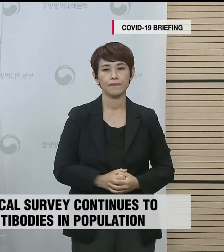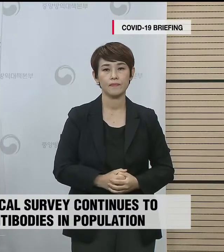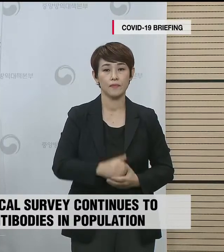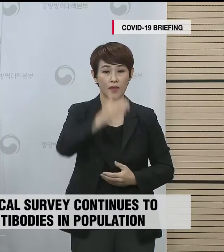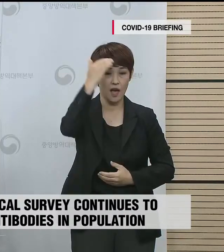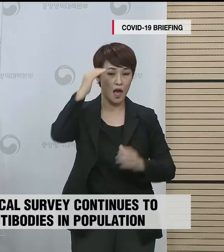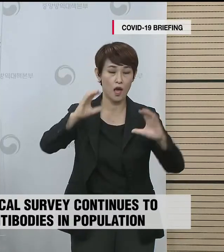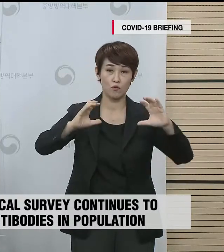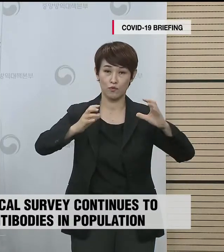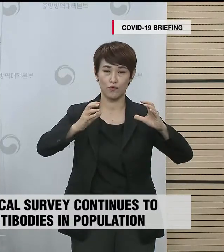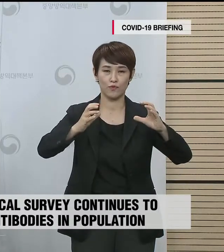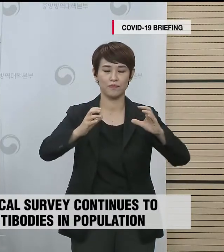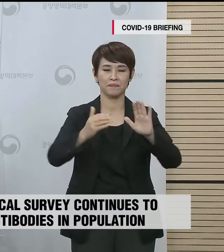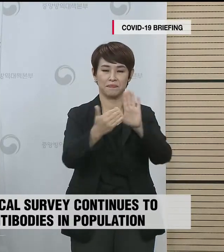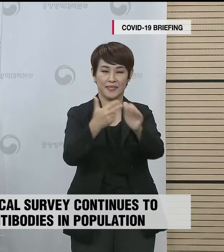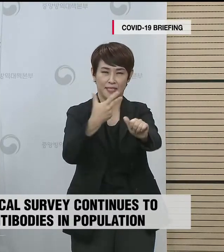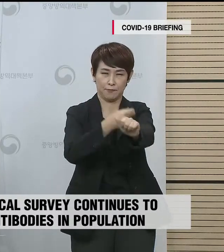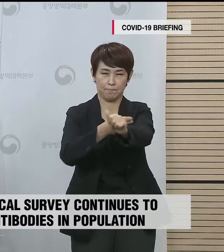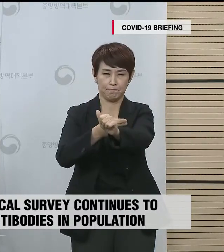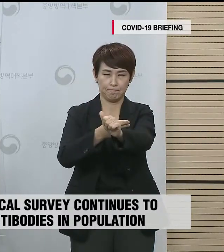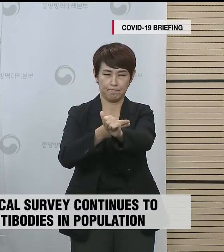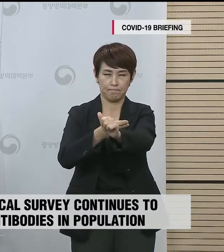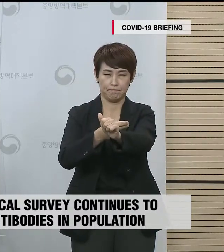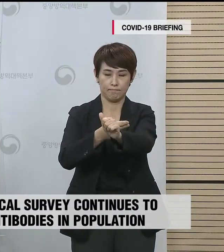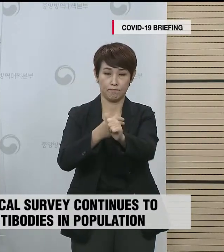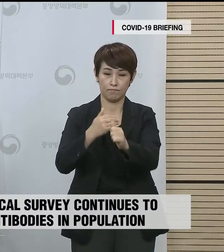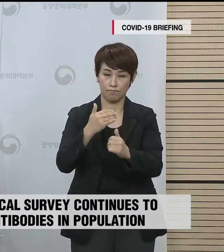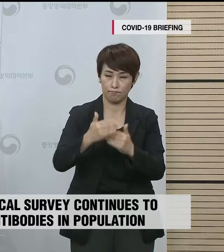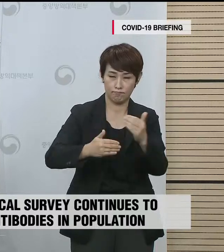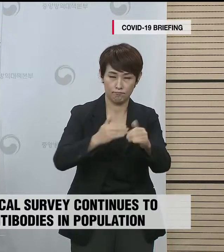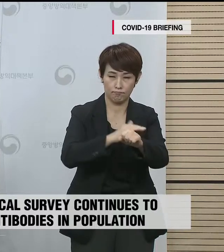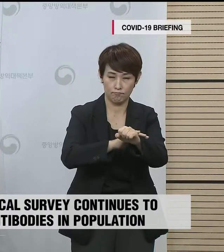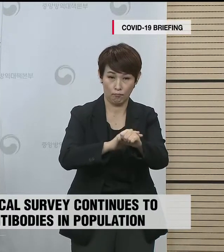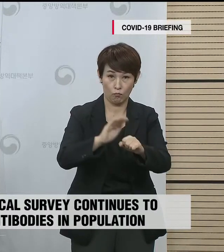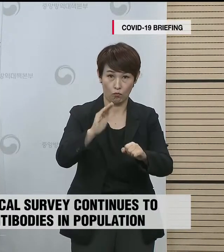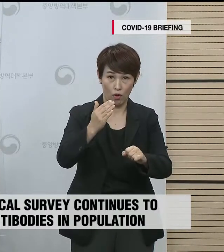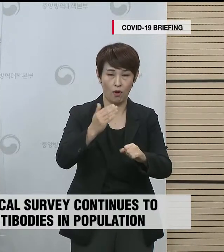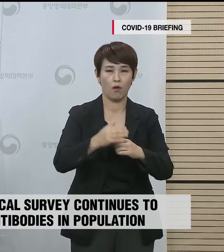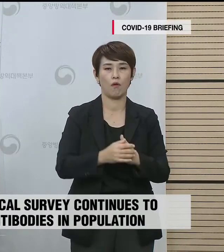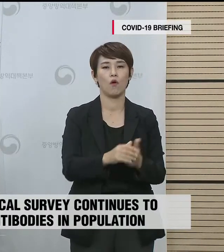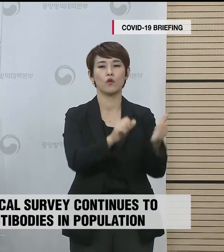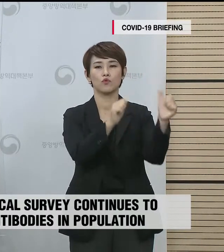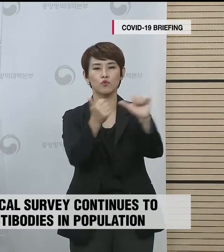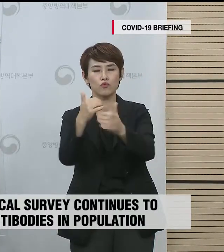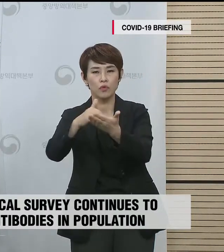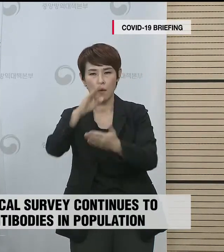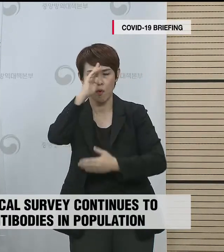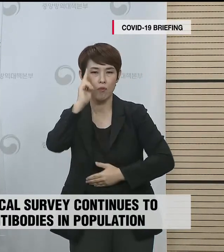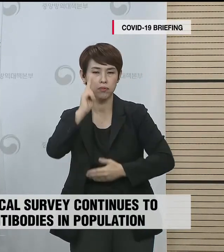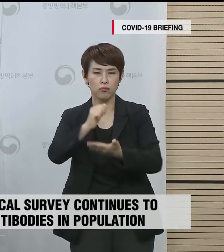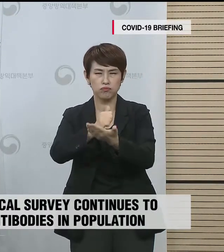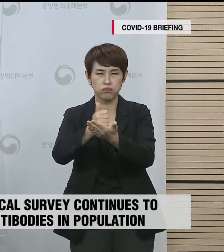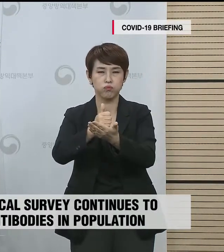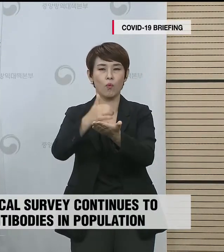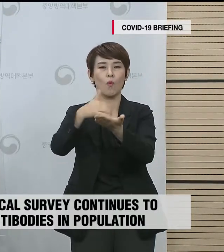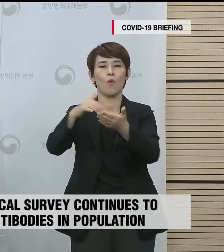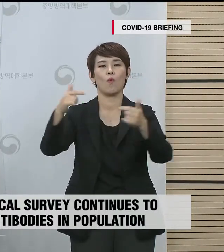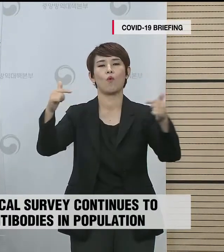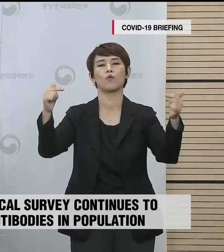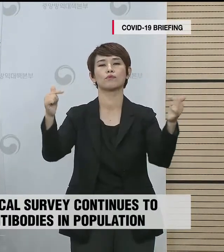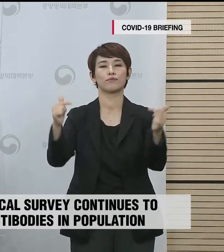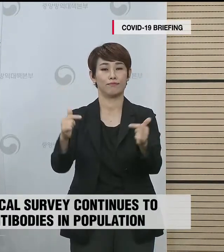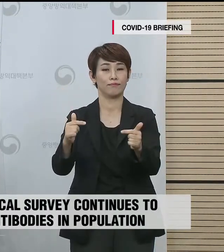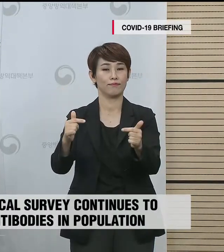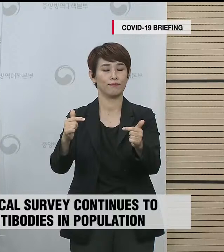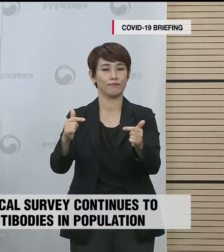of vaccinating ourselves. And here in South Korea, as we roll out more vaccines, we will be able to